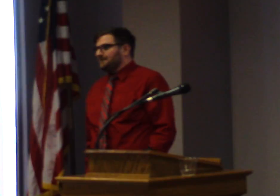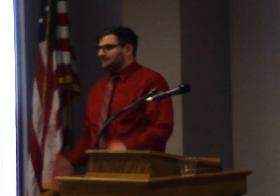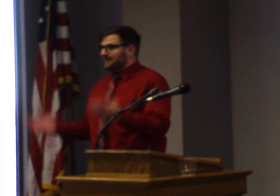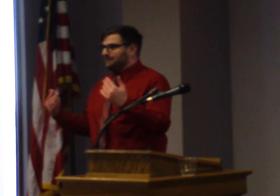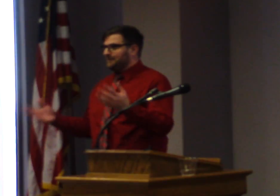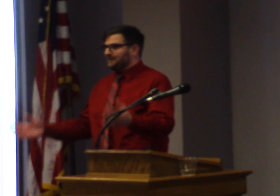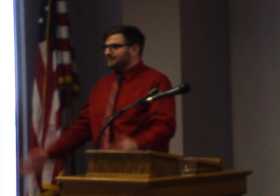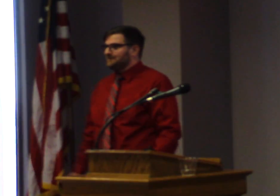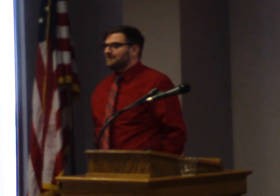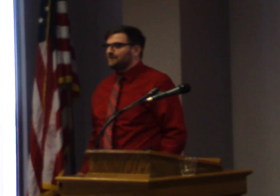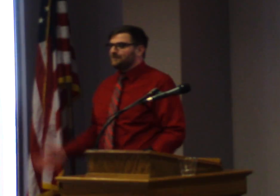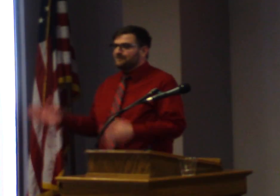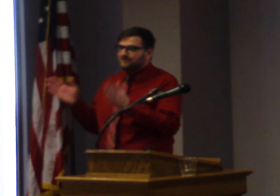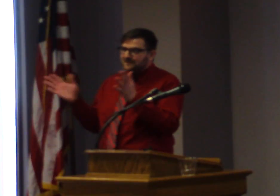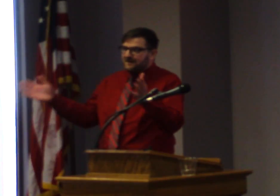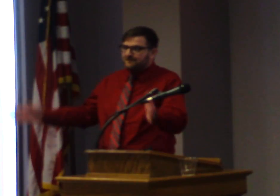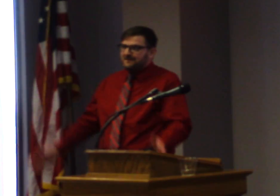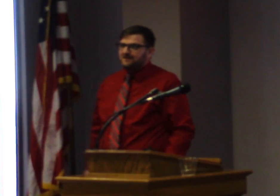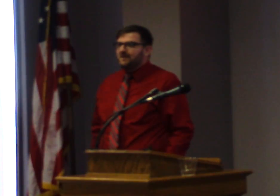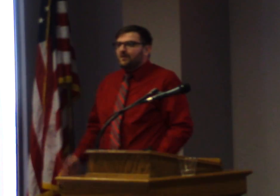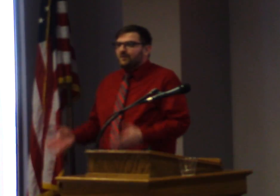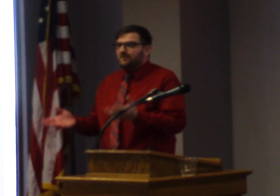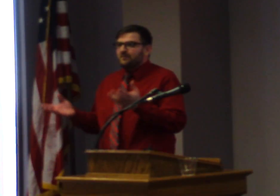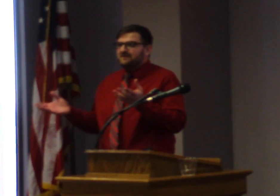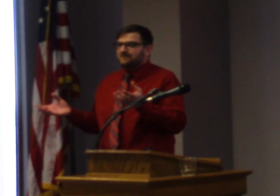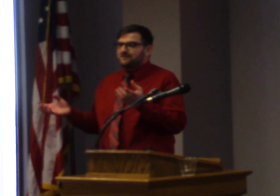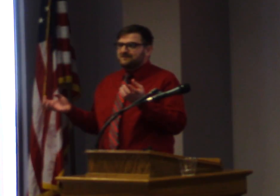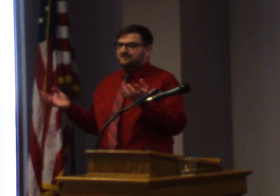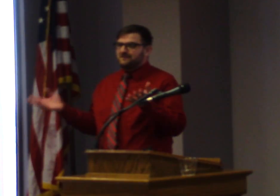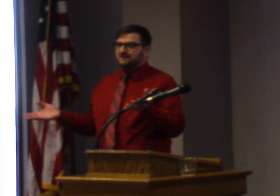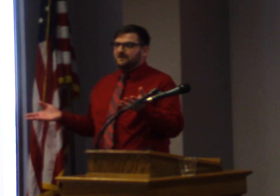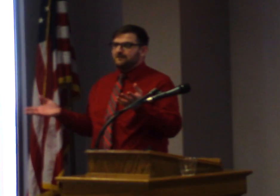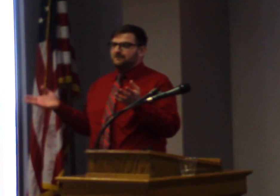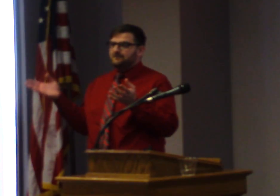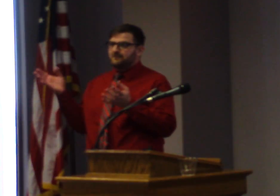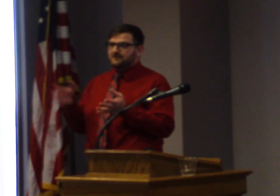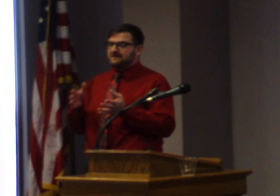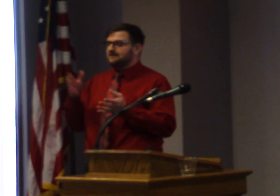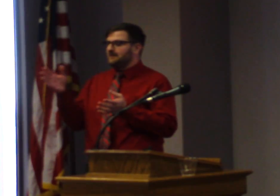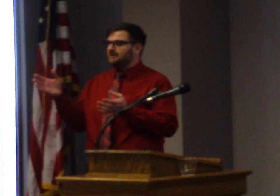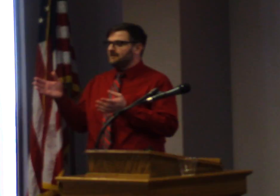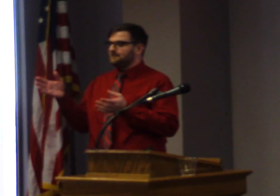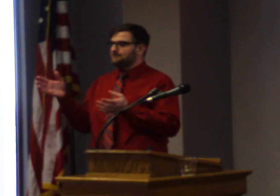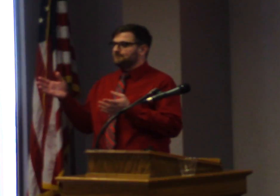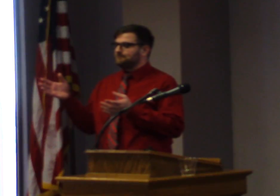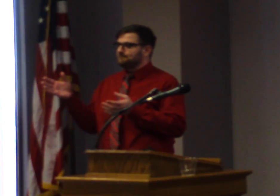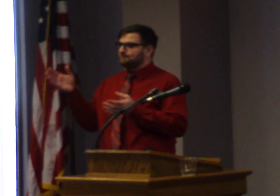interactive type of person, so tell me, what resources do you know for these